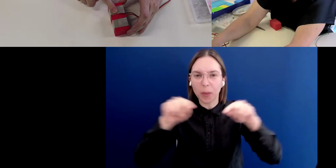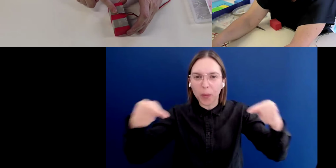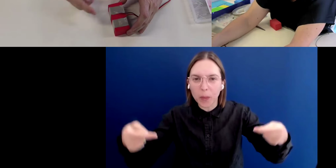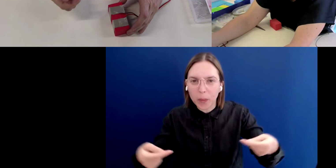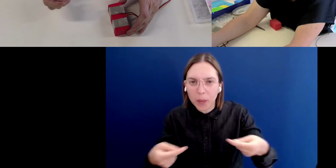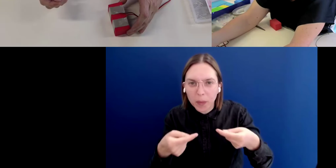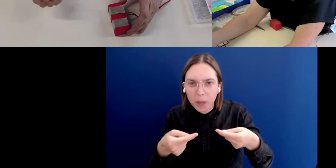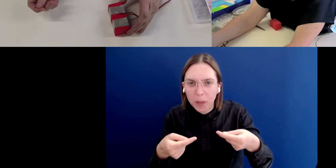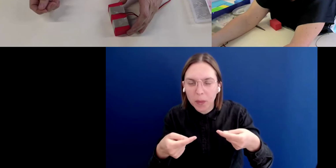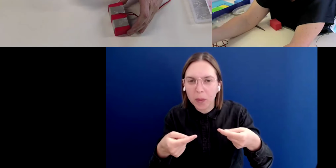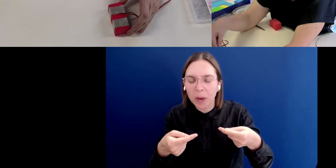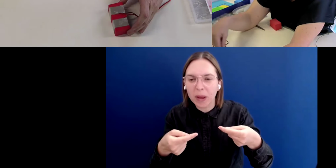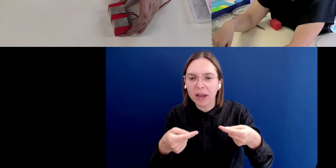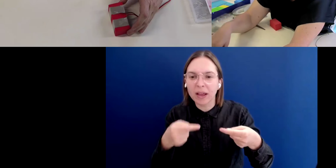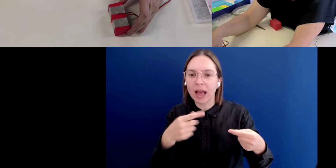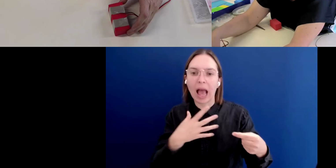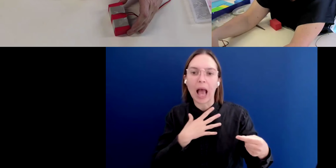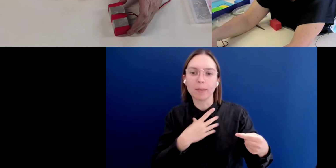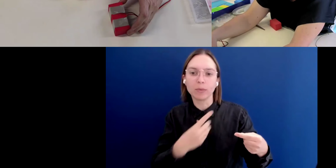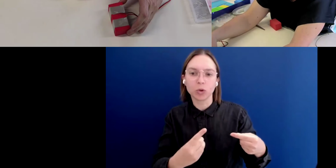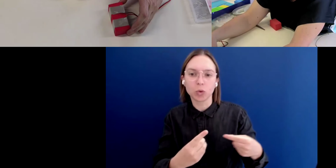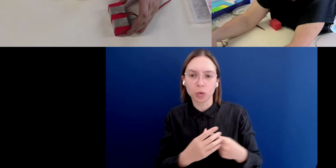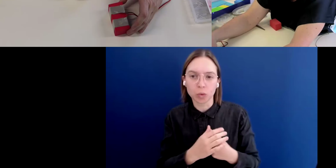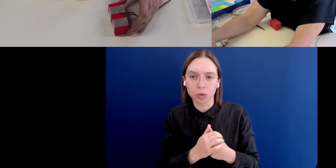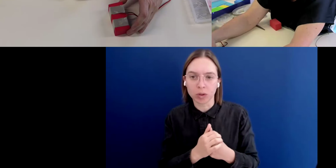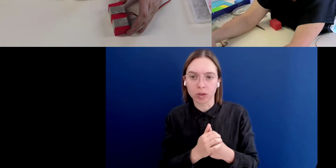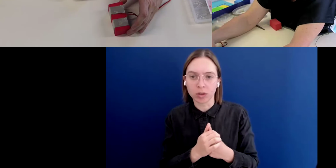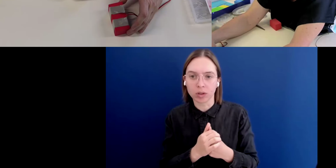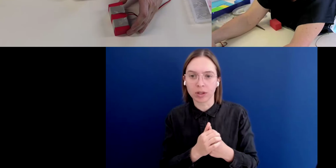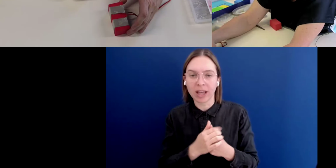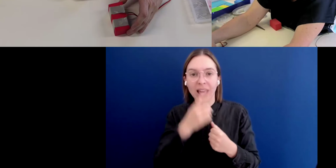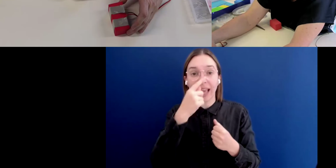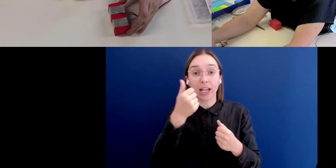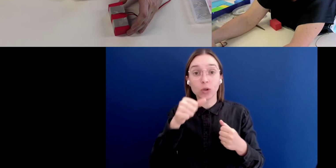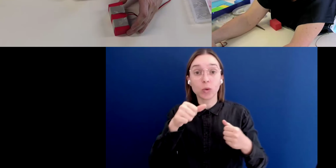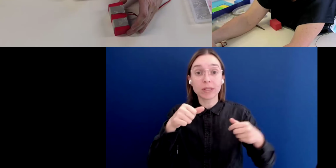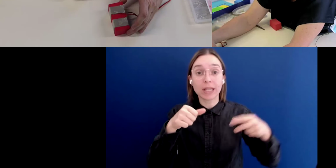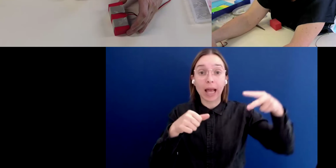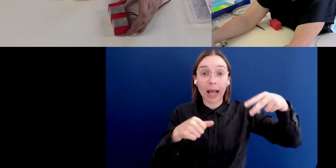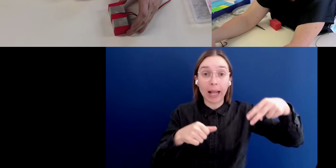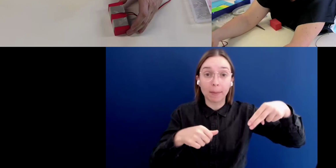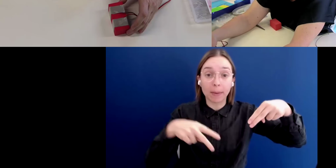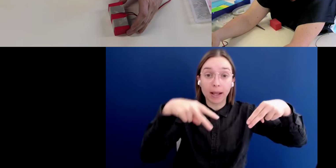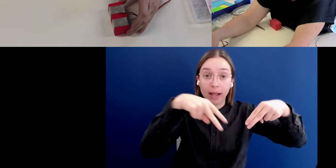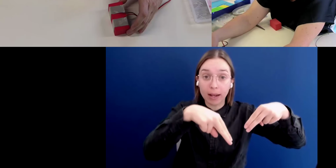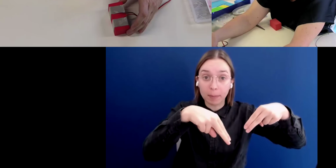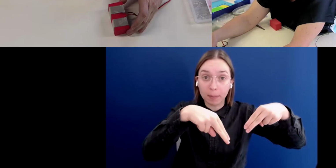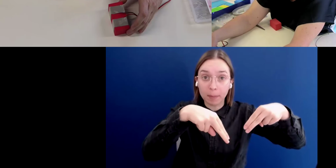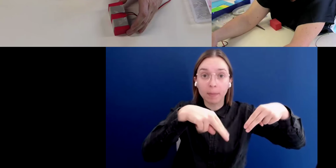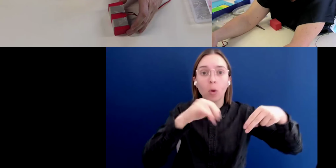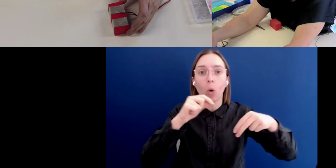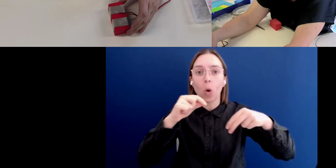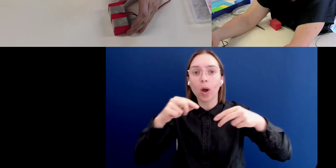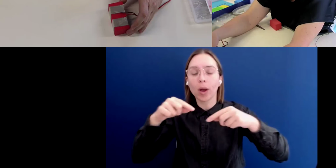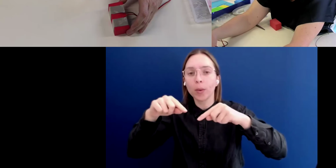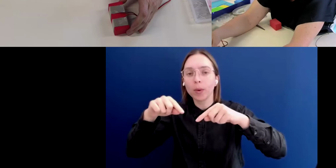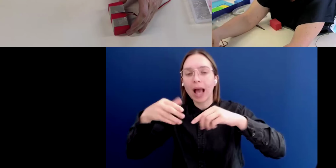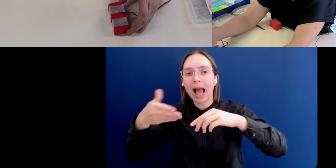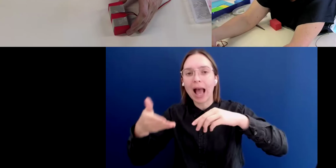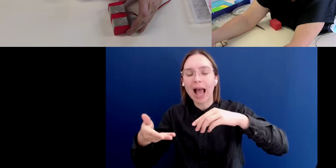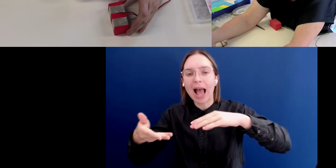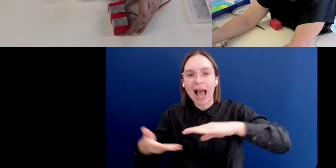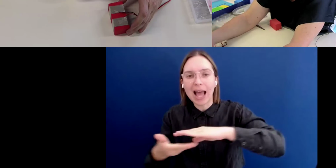alternative, but it means that if you want to use this cord, that because you've only got one cord that I've sent you, it means that you